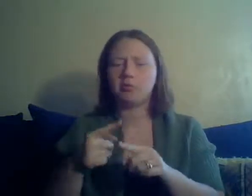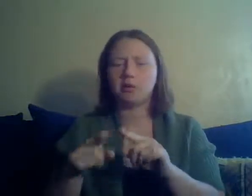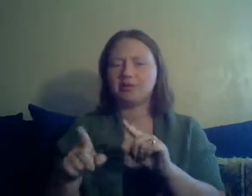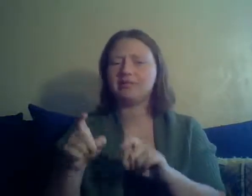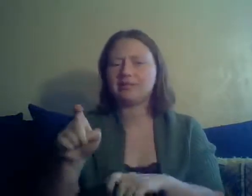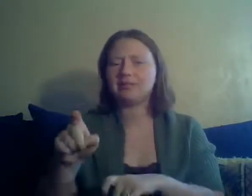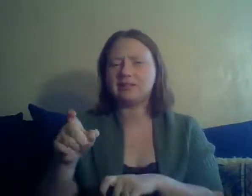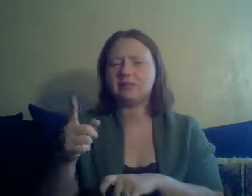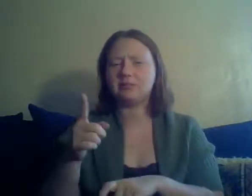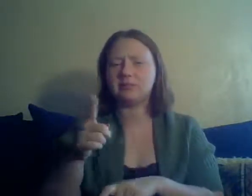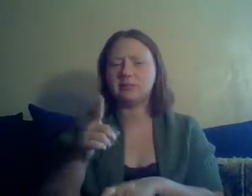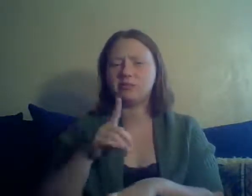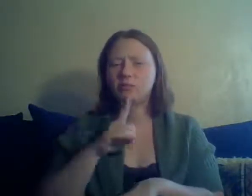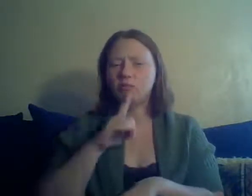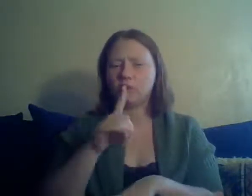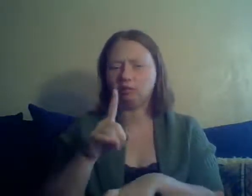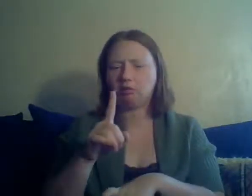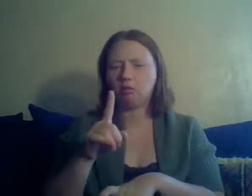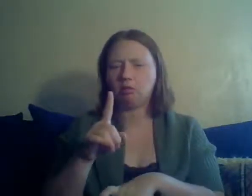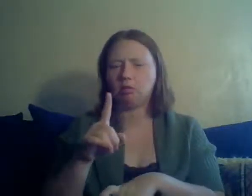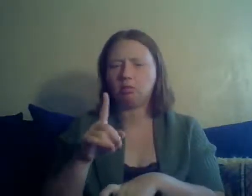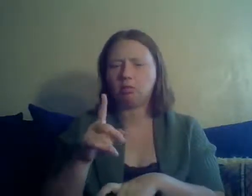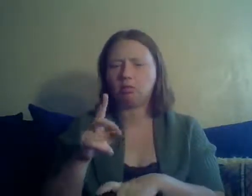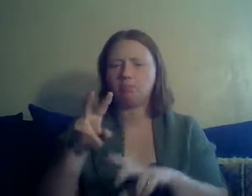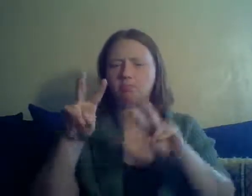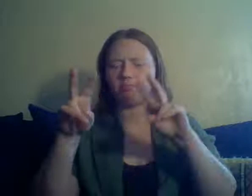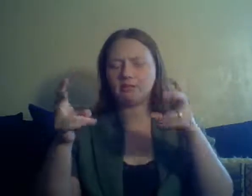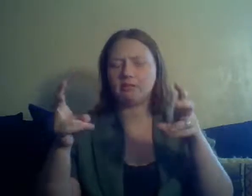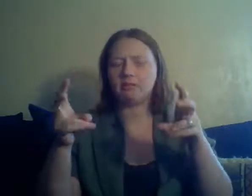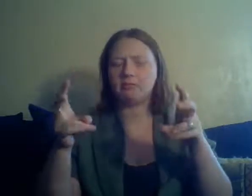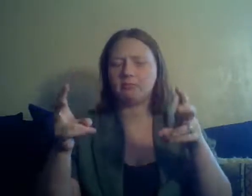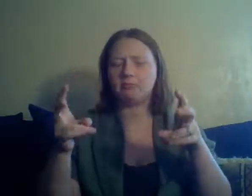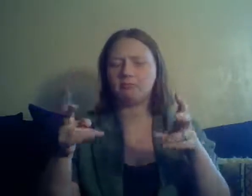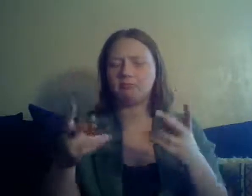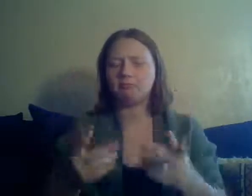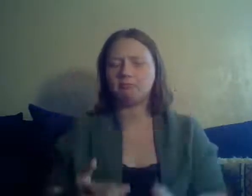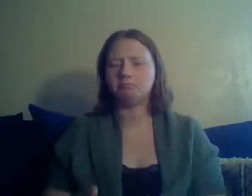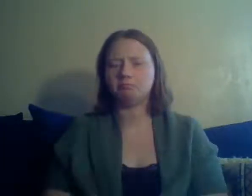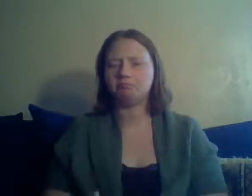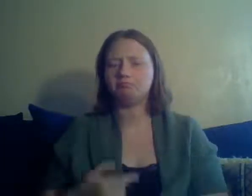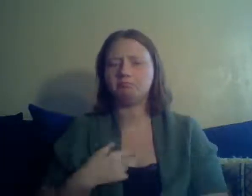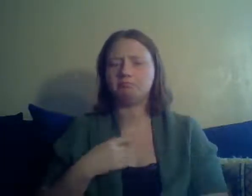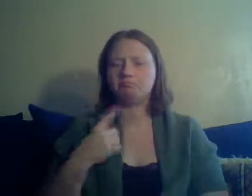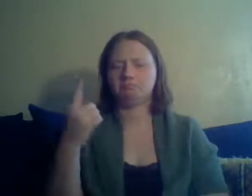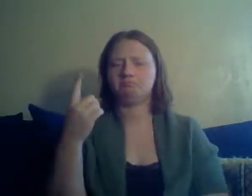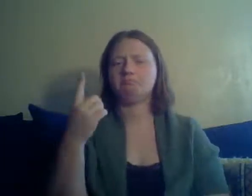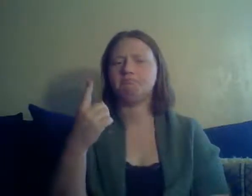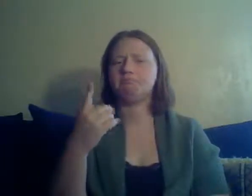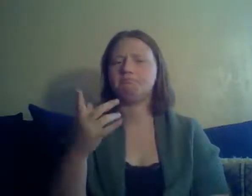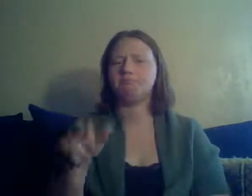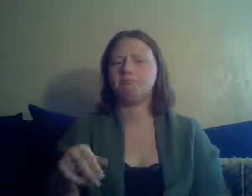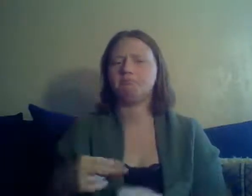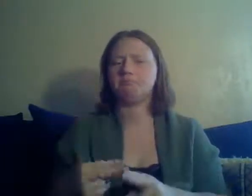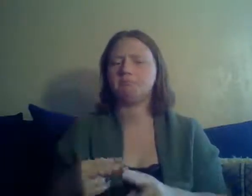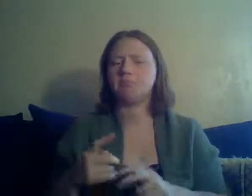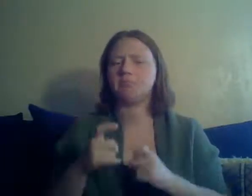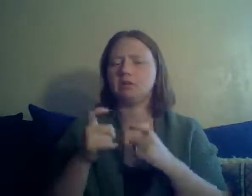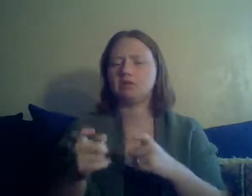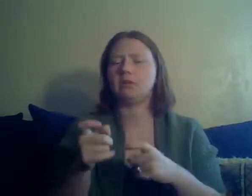or any sort of theme. So I like to think about giving my students assignments that are related to a